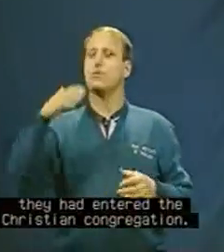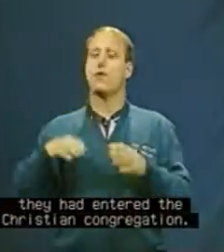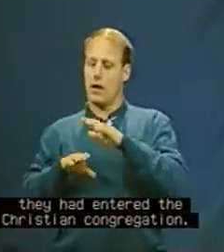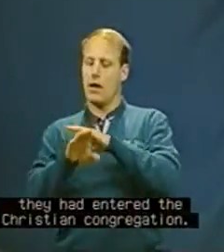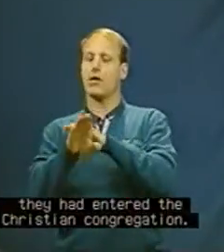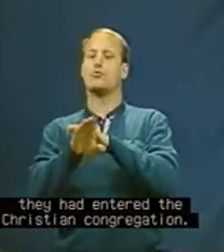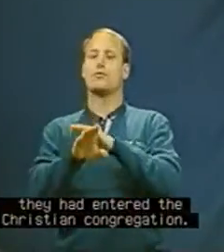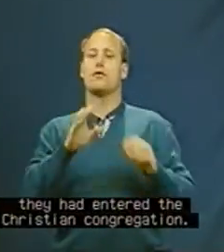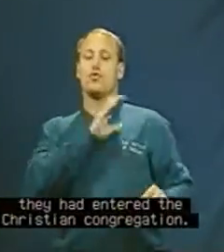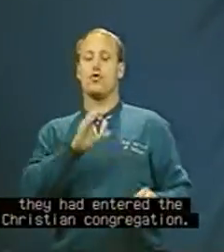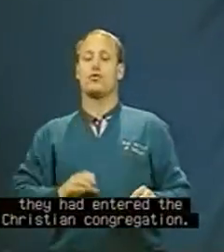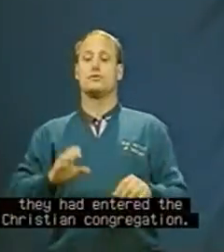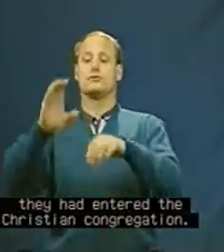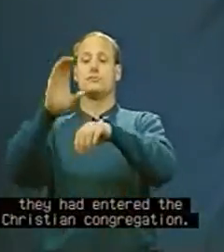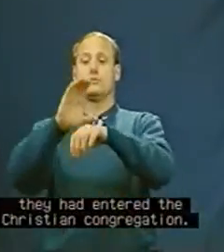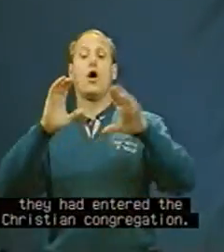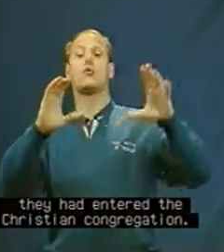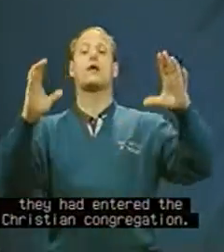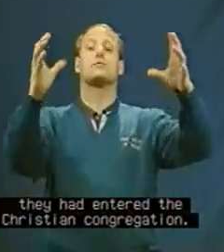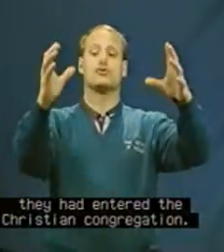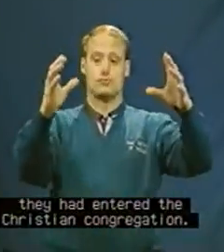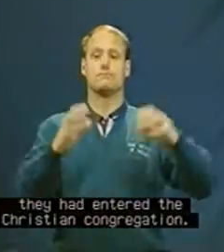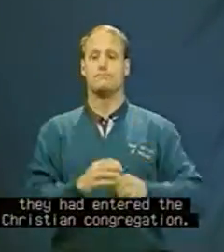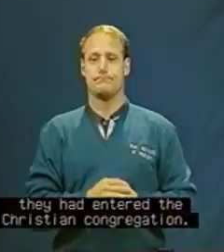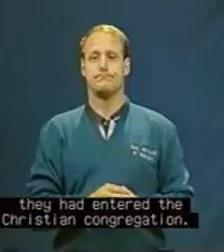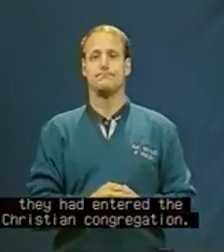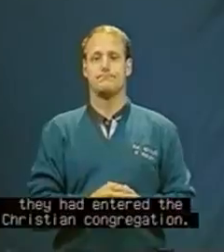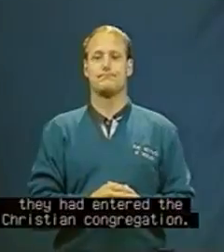they had entered the Christian congregation.